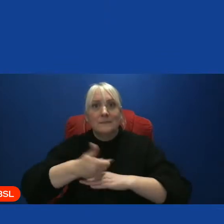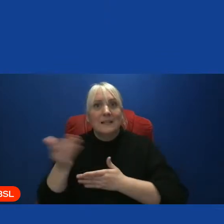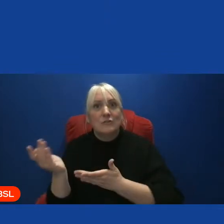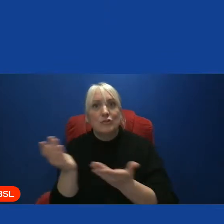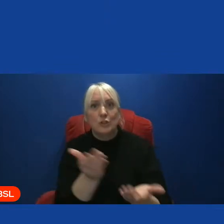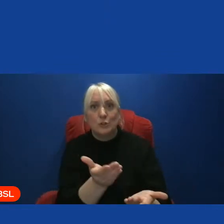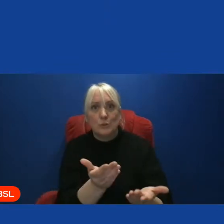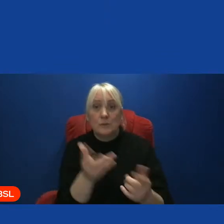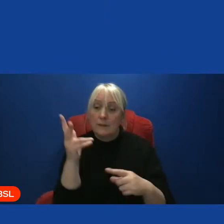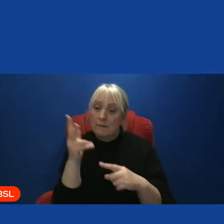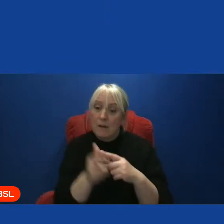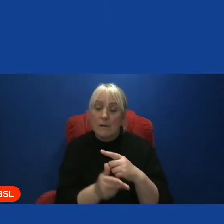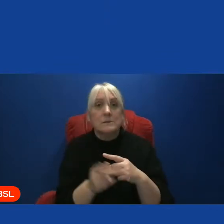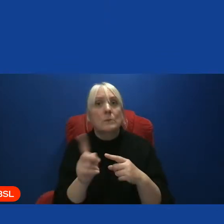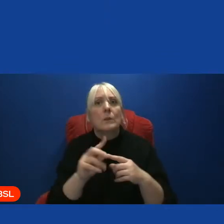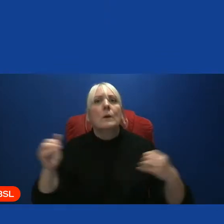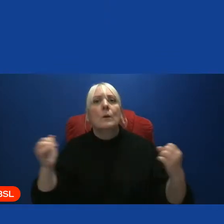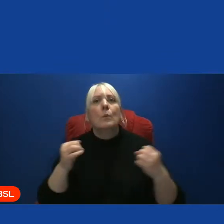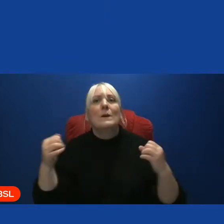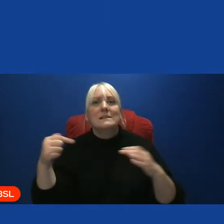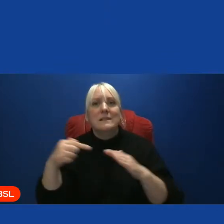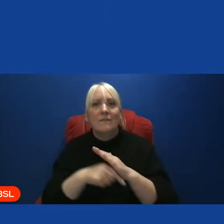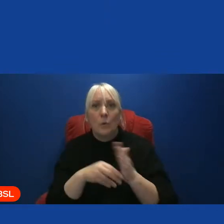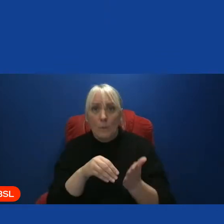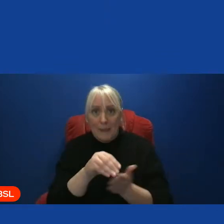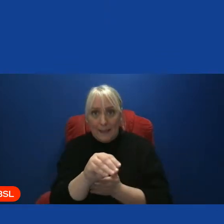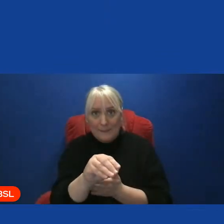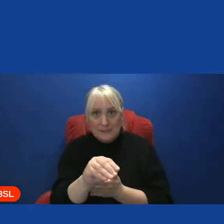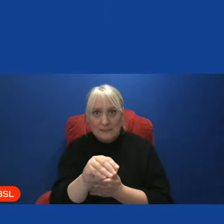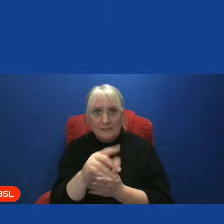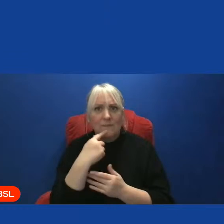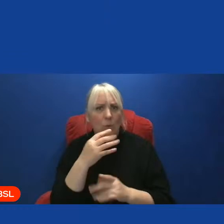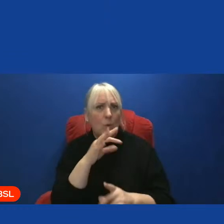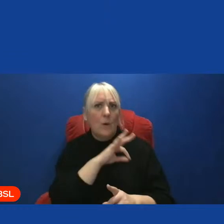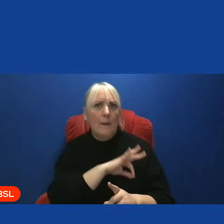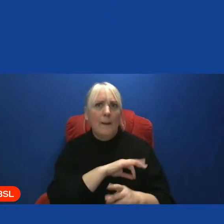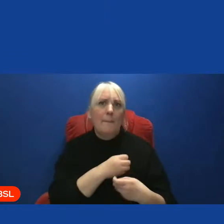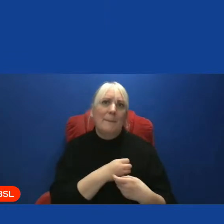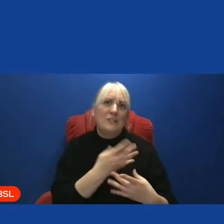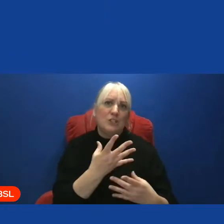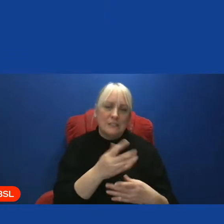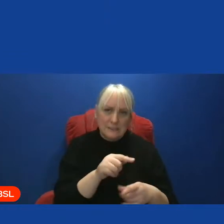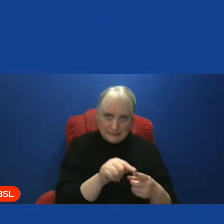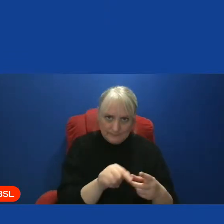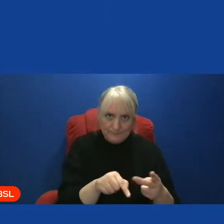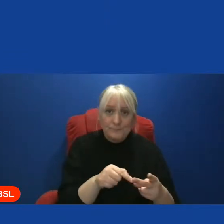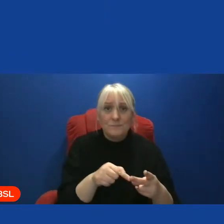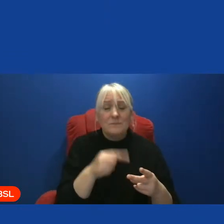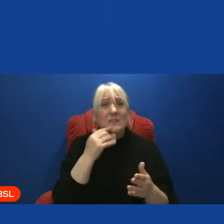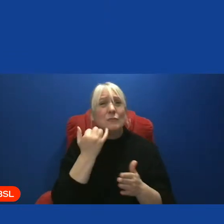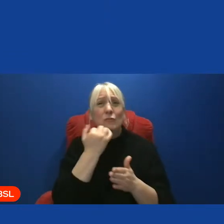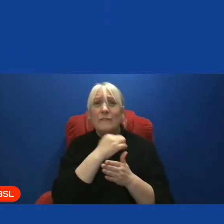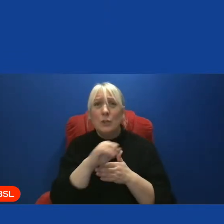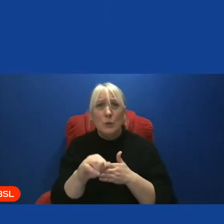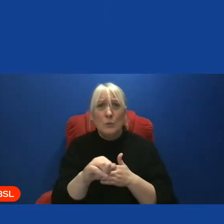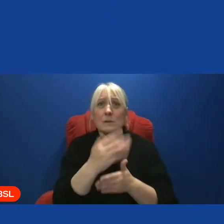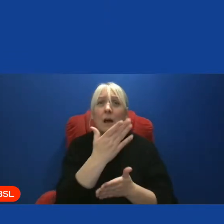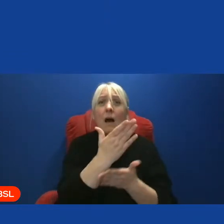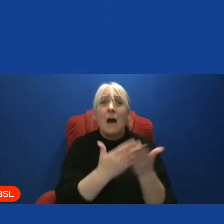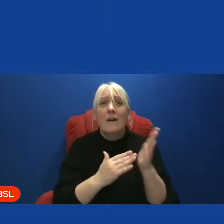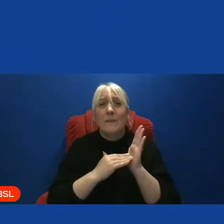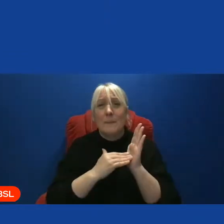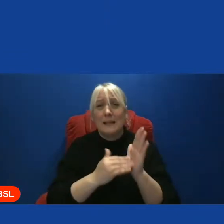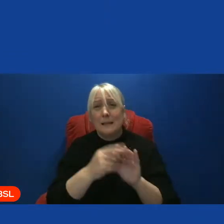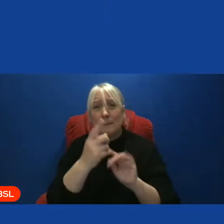the winter fuel payment to pensioners. They've refused to lift 500,000 children out of poverty by scrapping